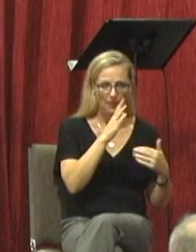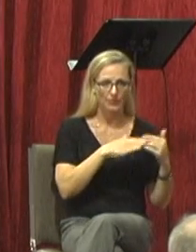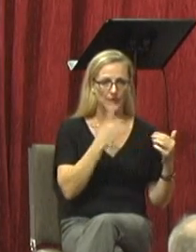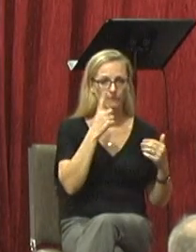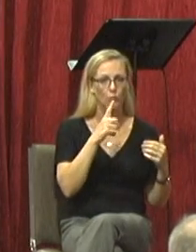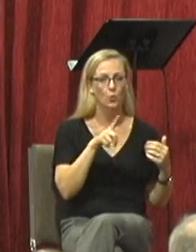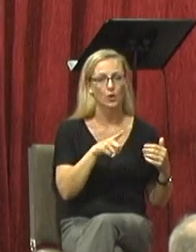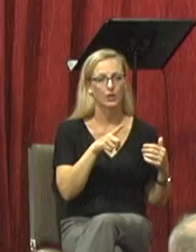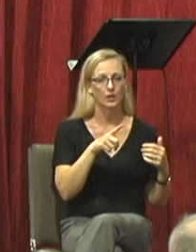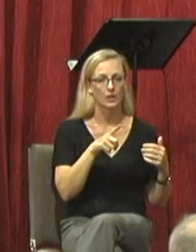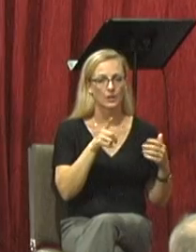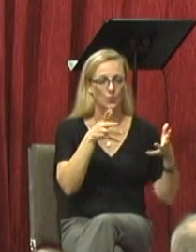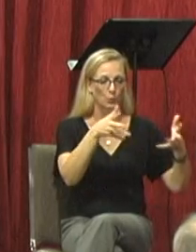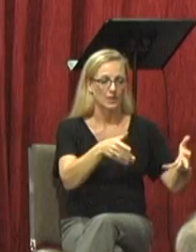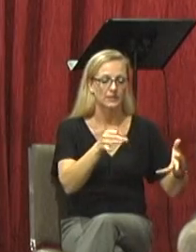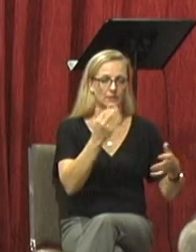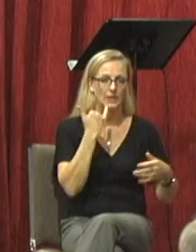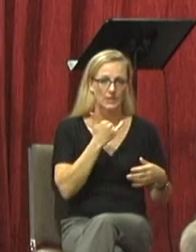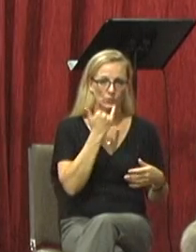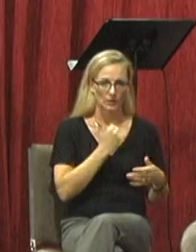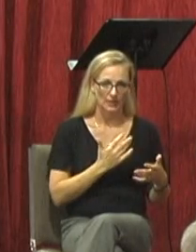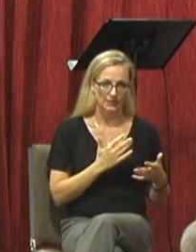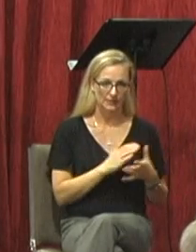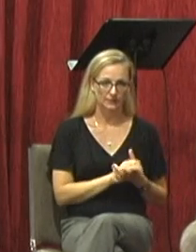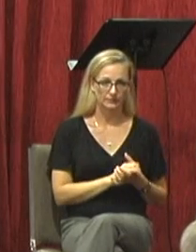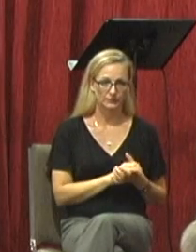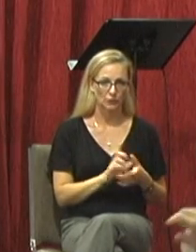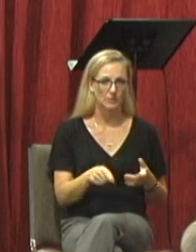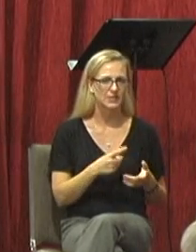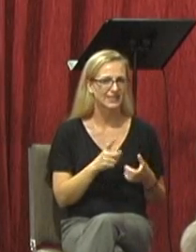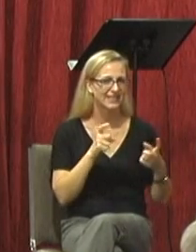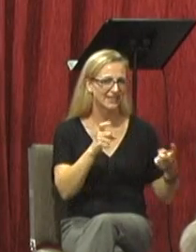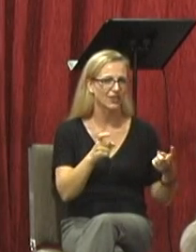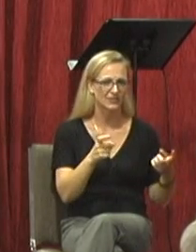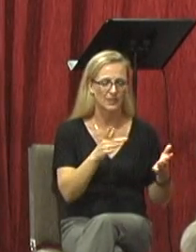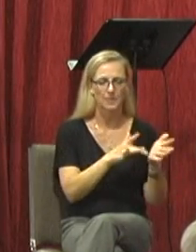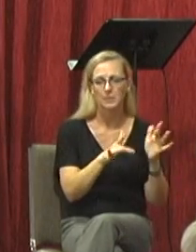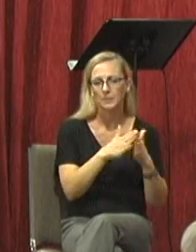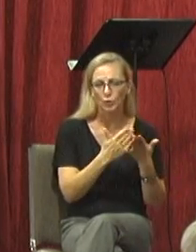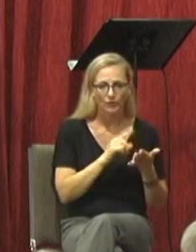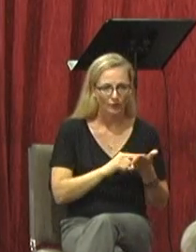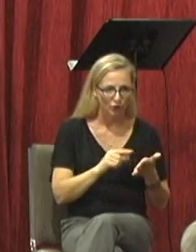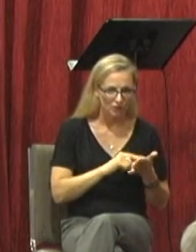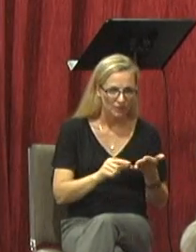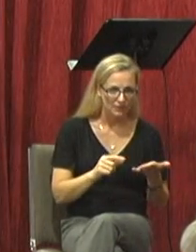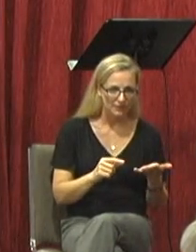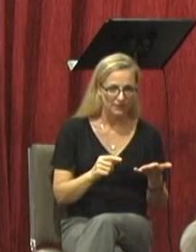the rest of the Israelites. So I'm just going to give out some biblical verses here because I